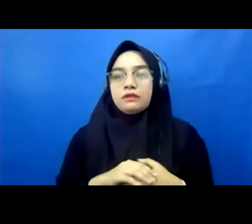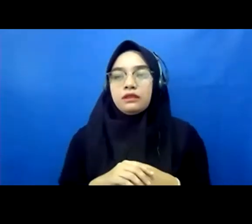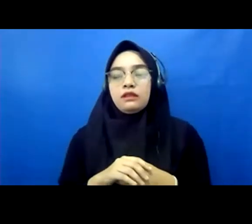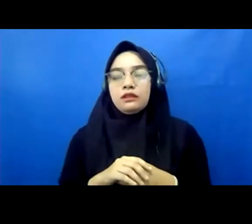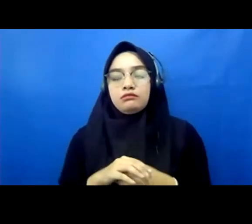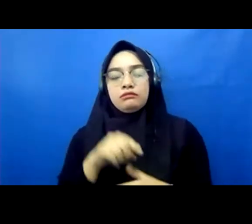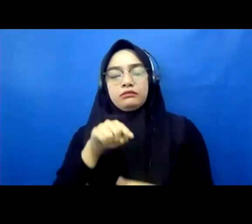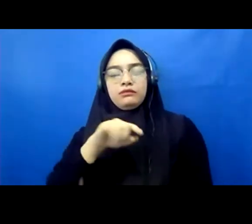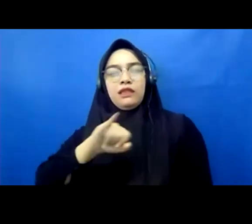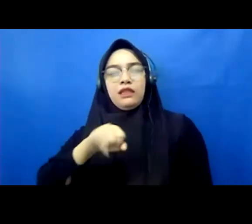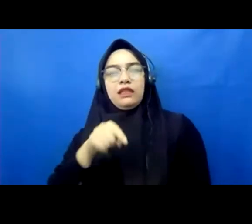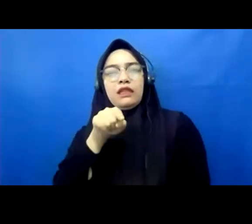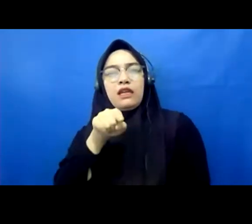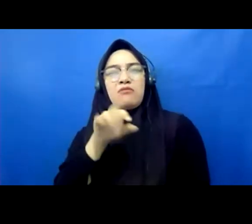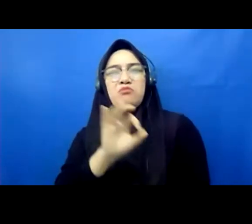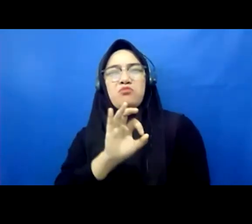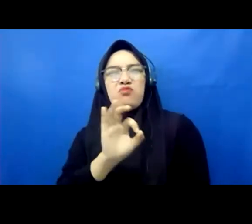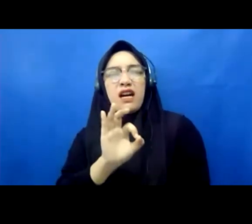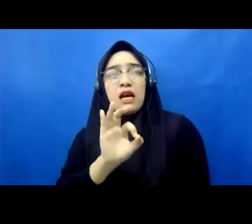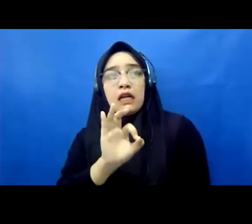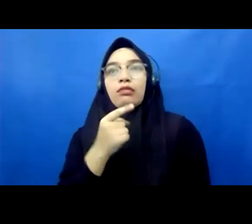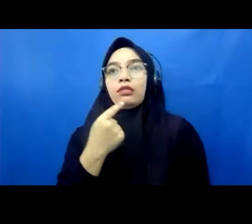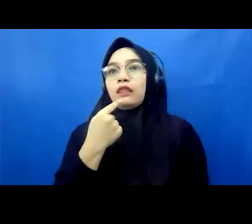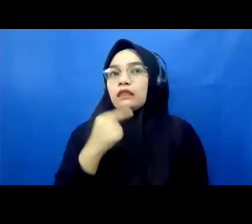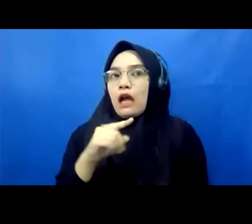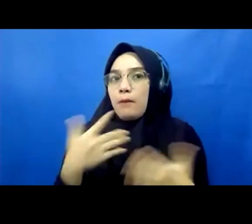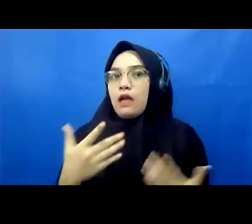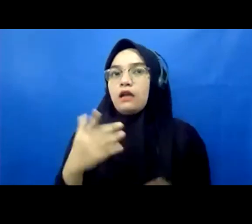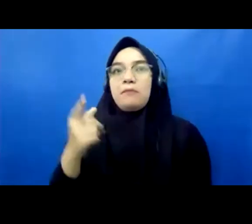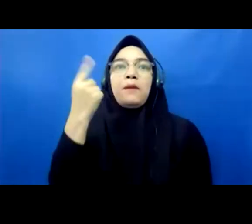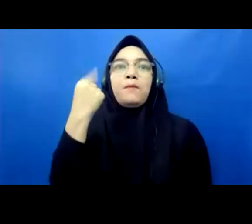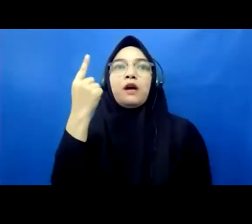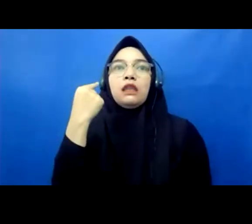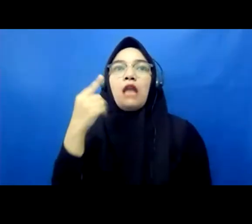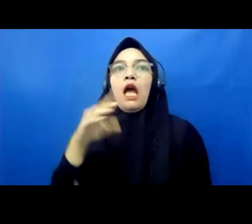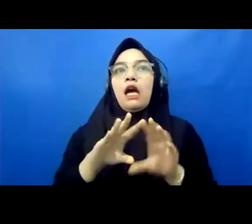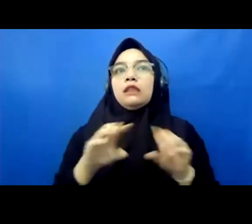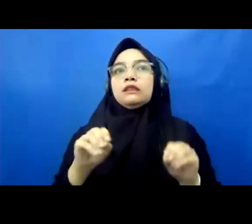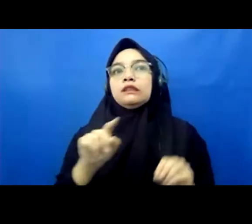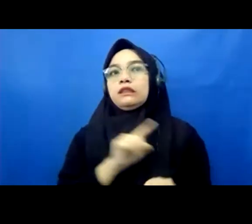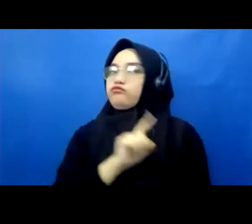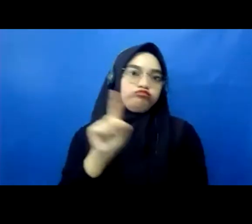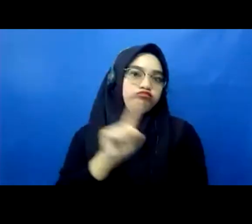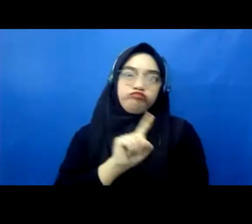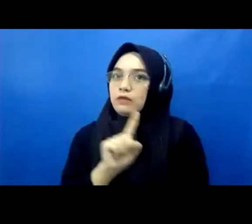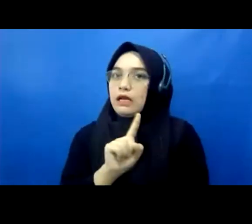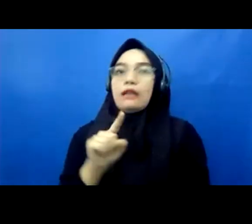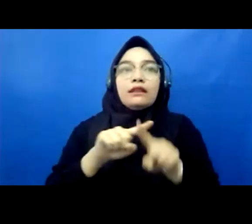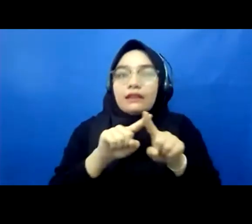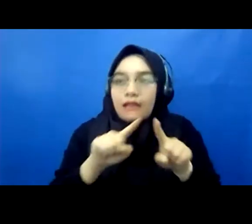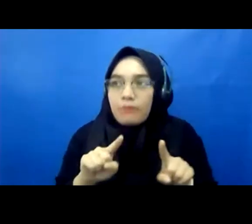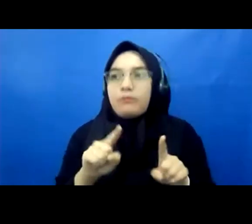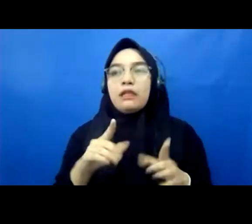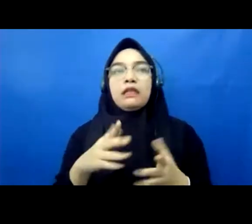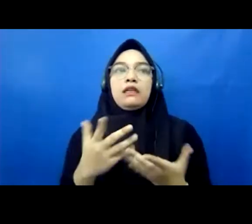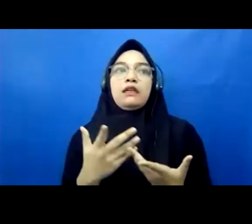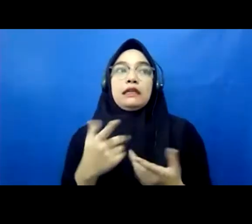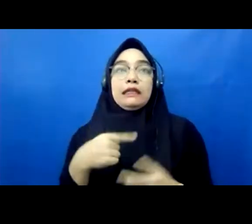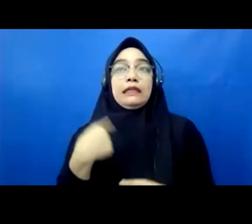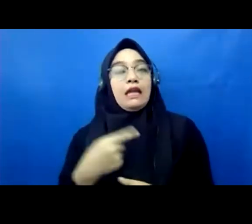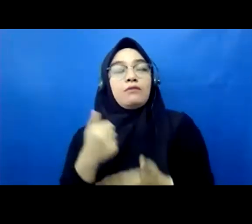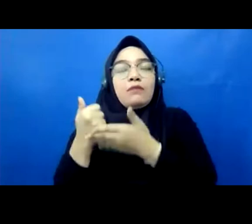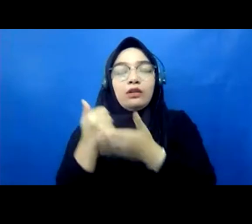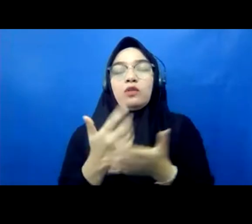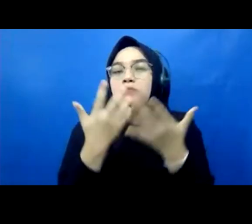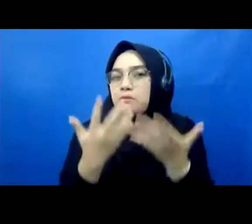just the work of governments and academics. Civil society and the private sector play a key role, including in supporting disability inclusion and